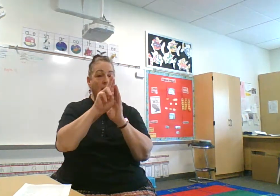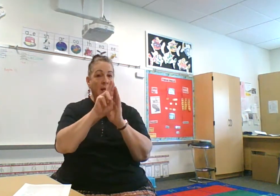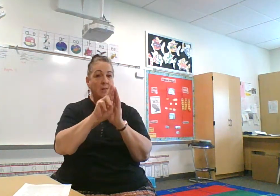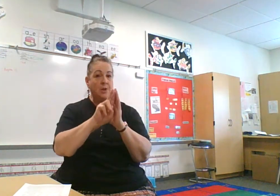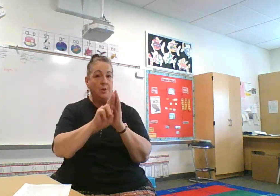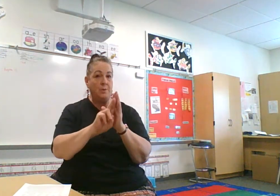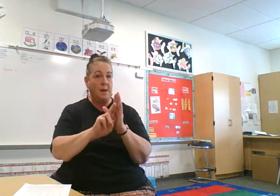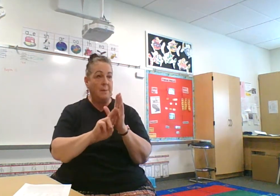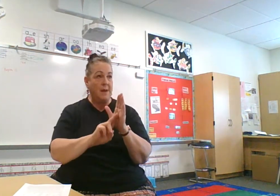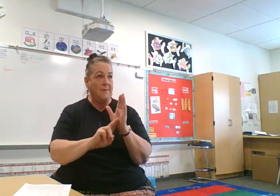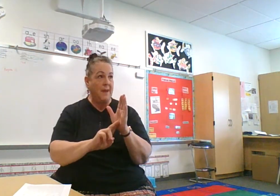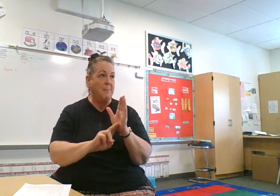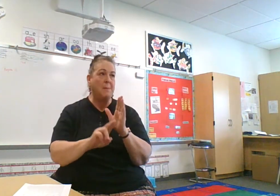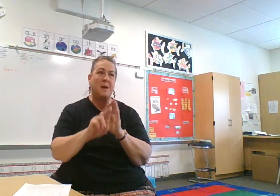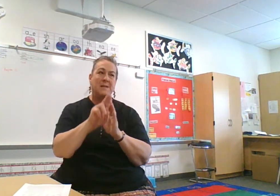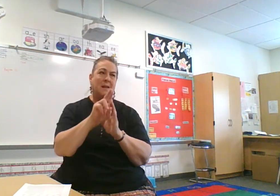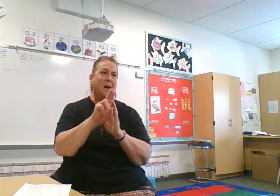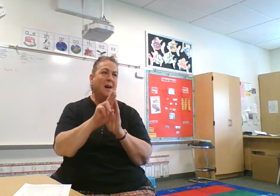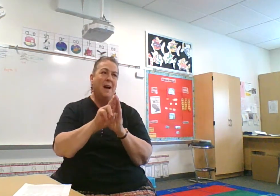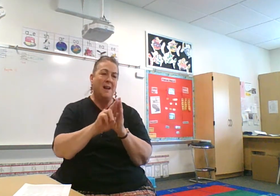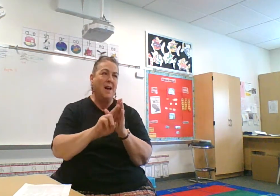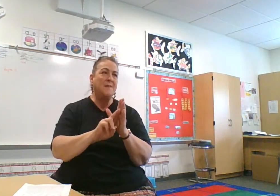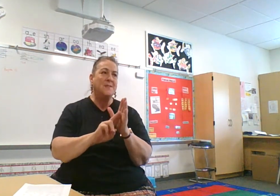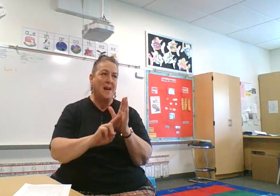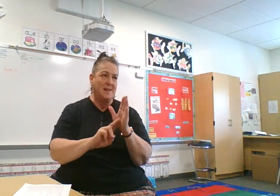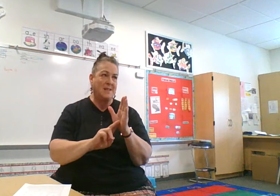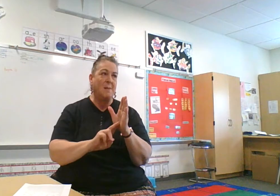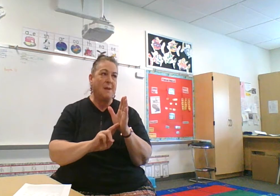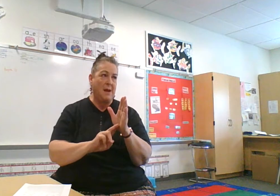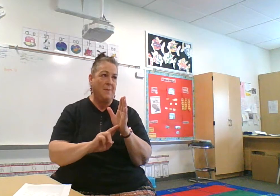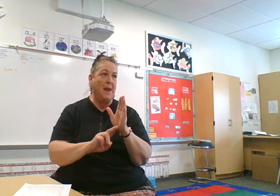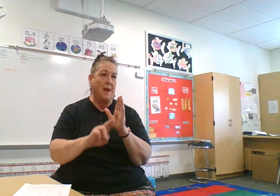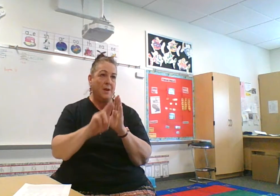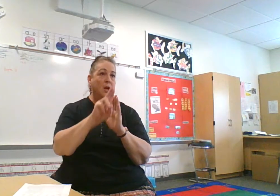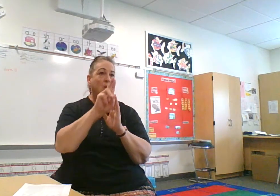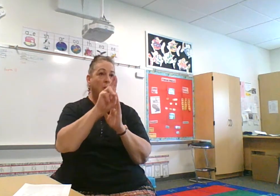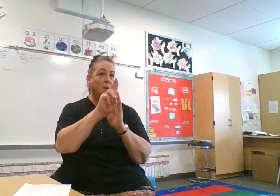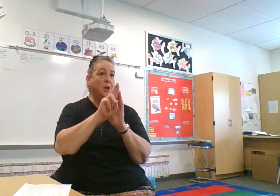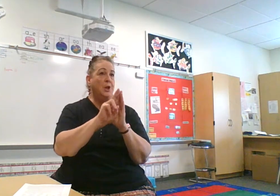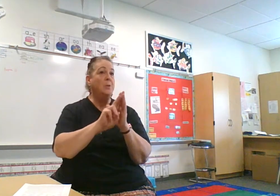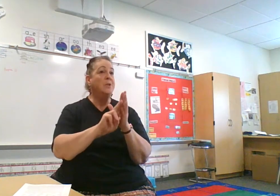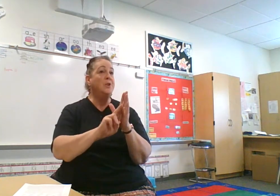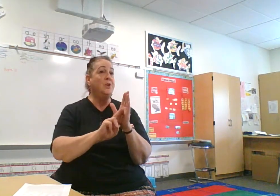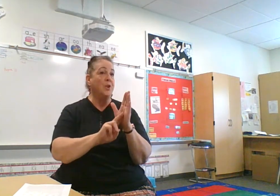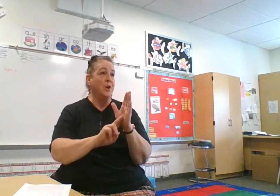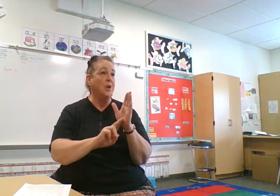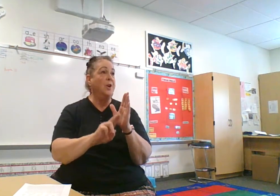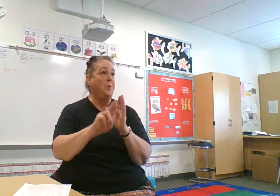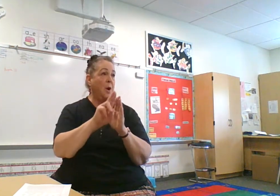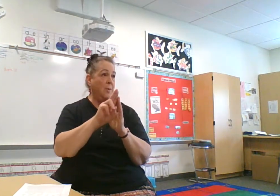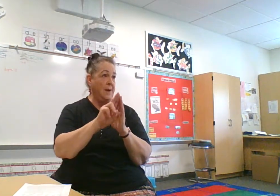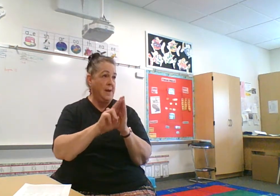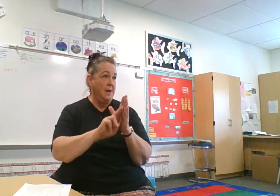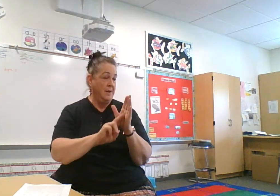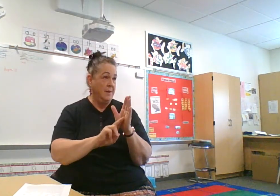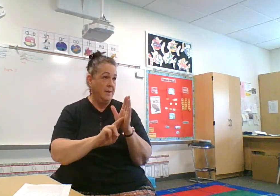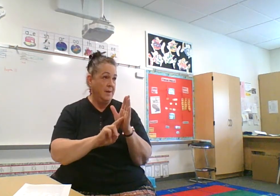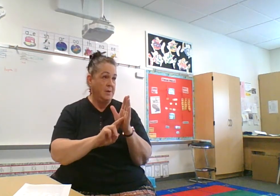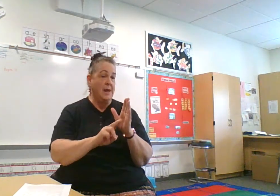it's a U coming down the hand. Remember I said a lot of signs come down the hand. So with a U is your, U-R-E. Okay,